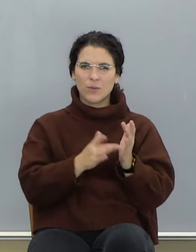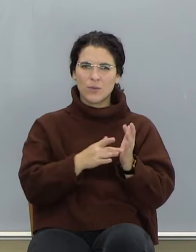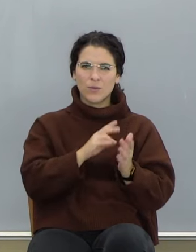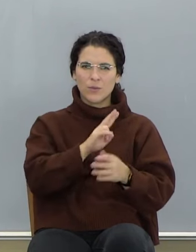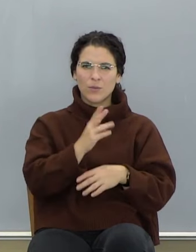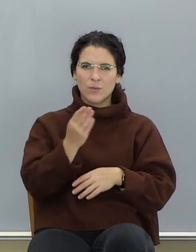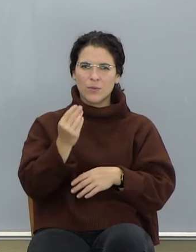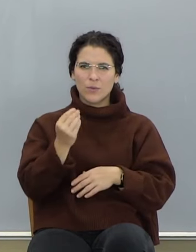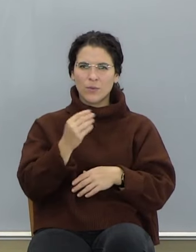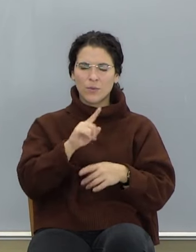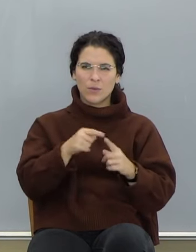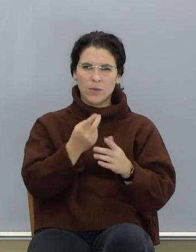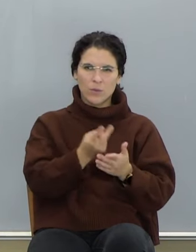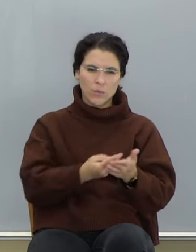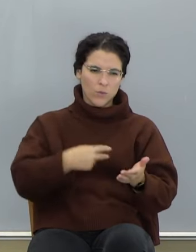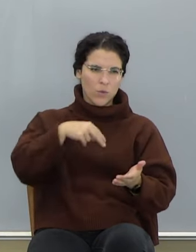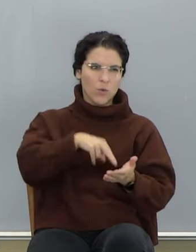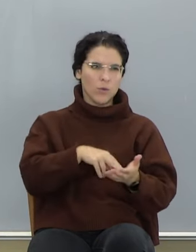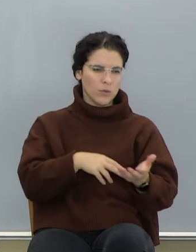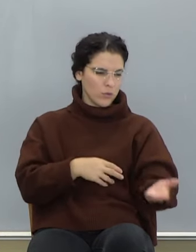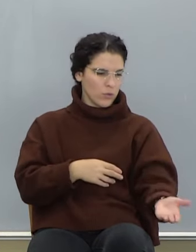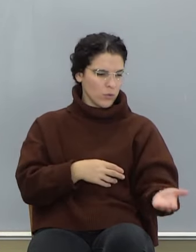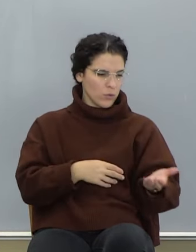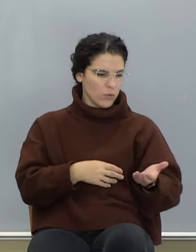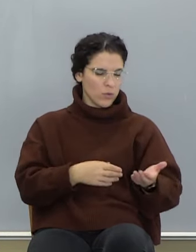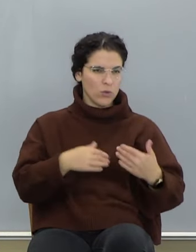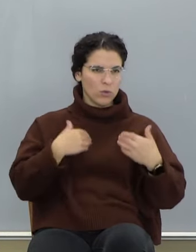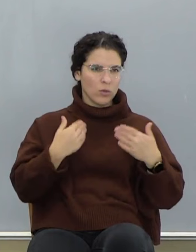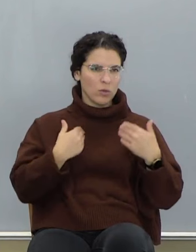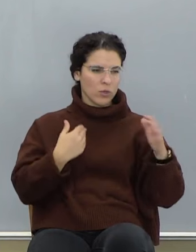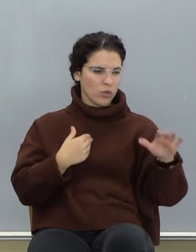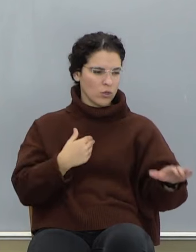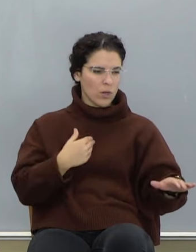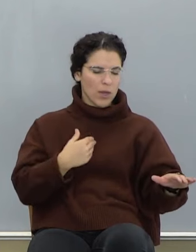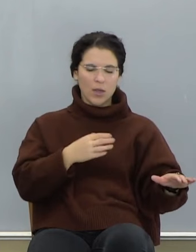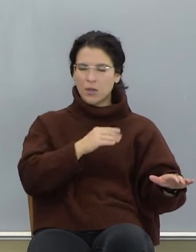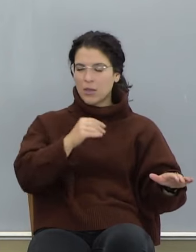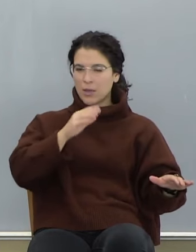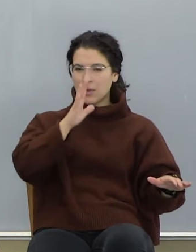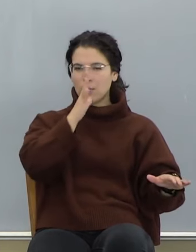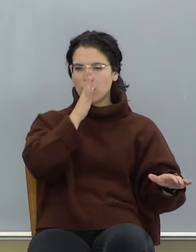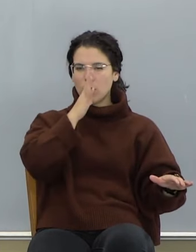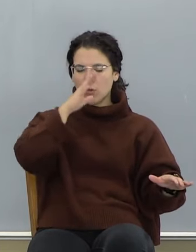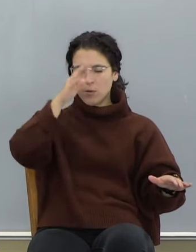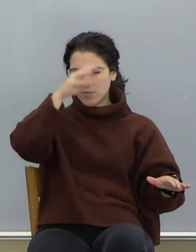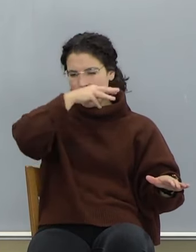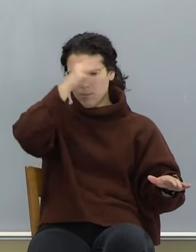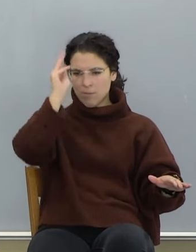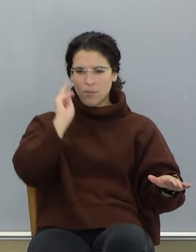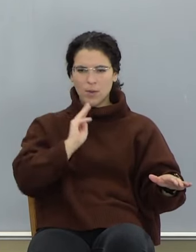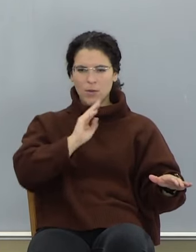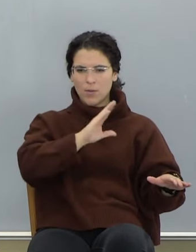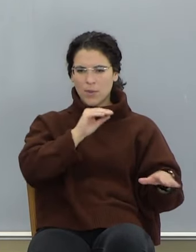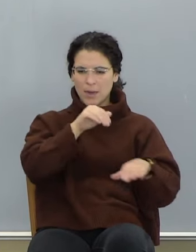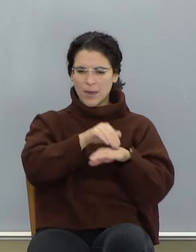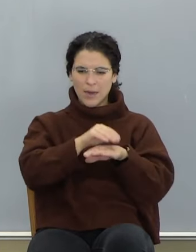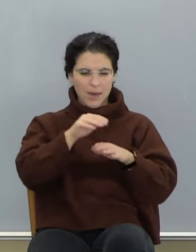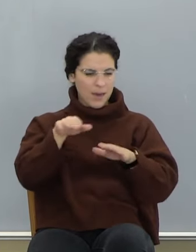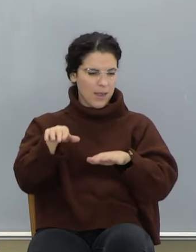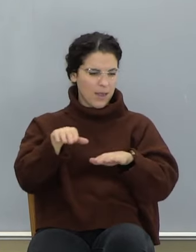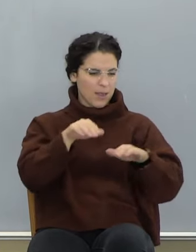when he arose, he took the young child, the Lord Jesus Christ, and his mother Mary by night and departed into